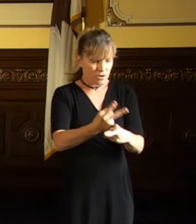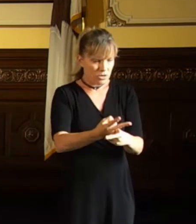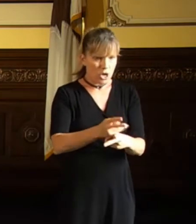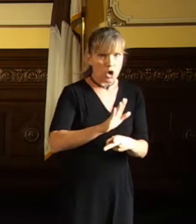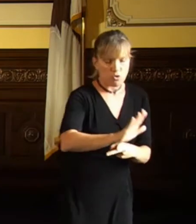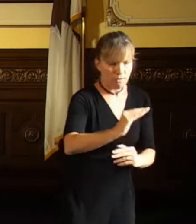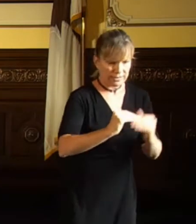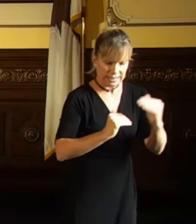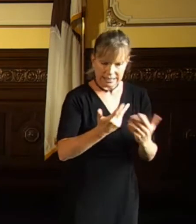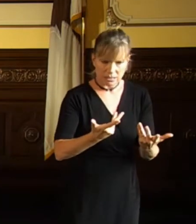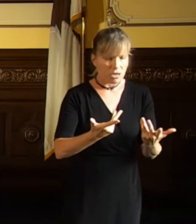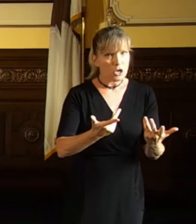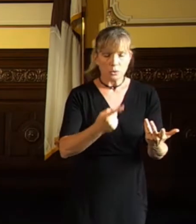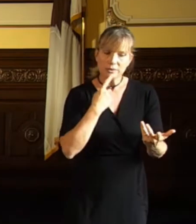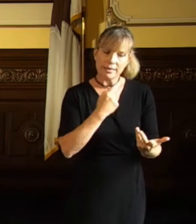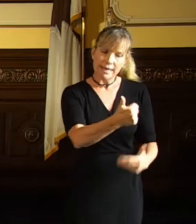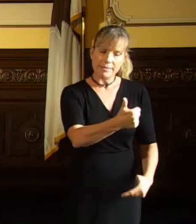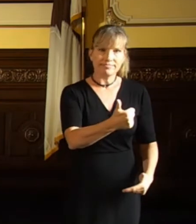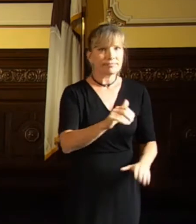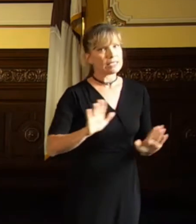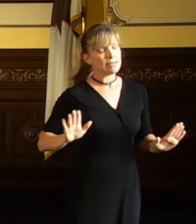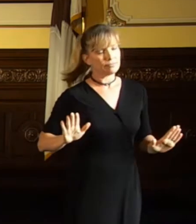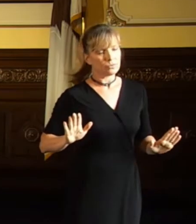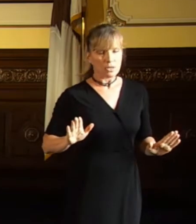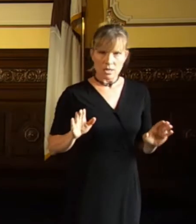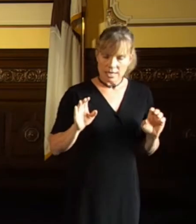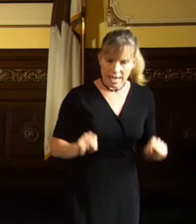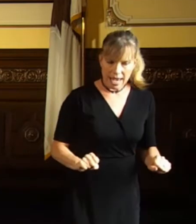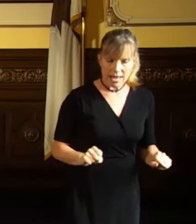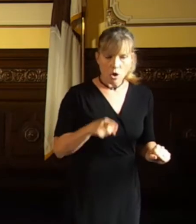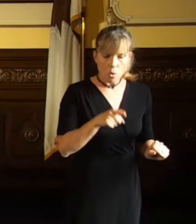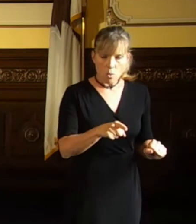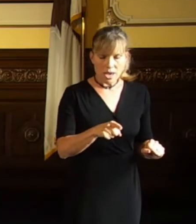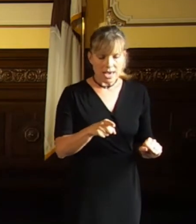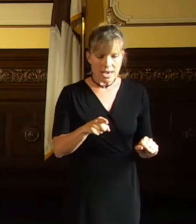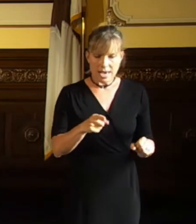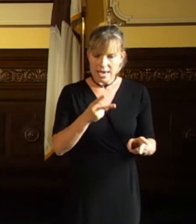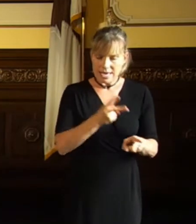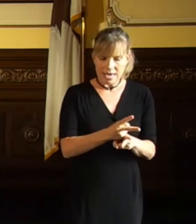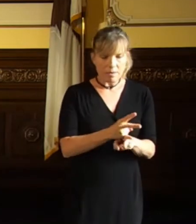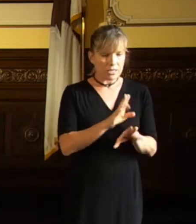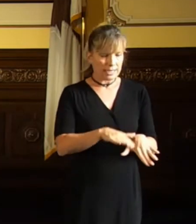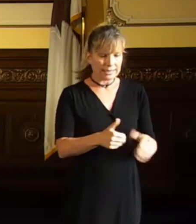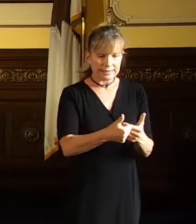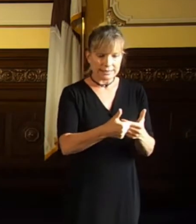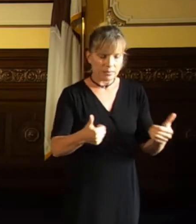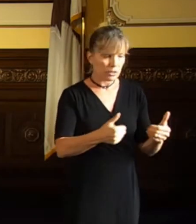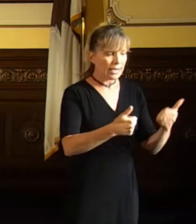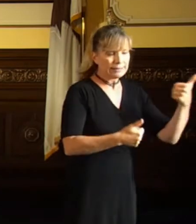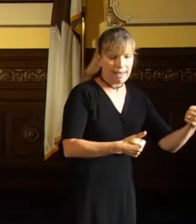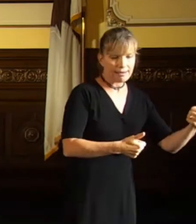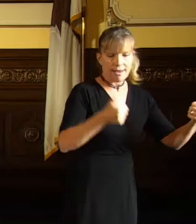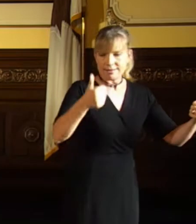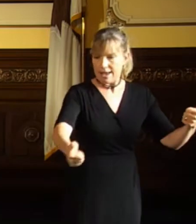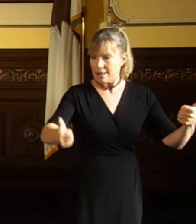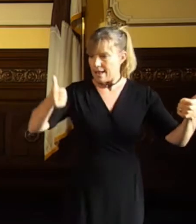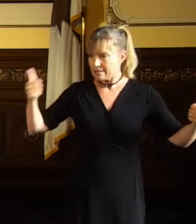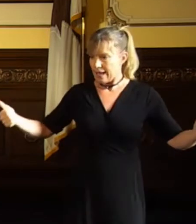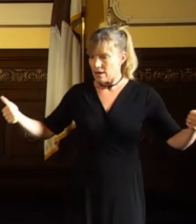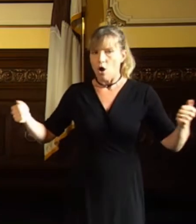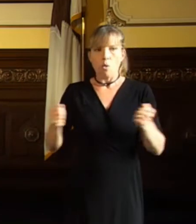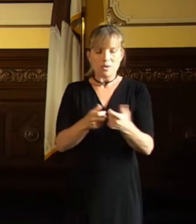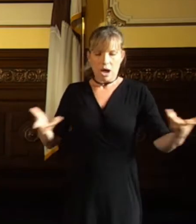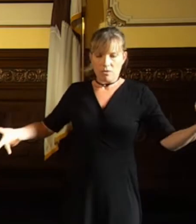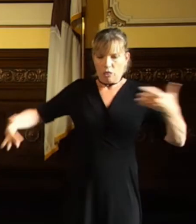their facilities where we've only said you could have 10, is there a way to keep children separated in groups of 10 without having the